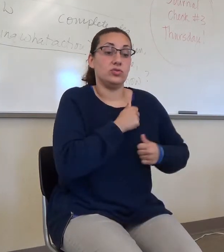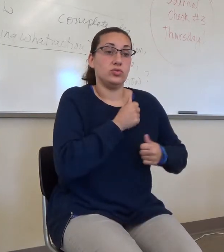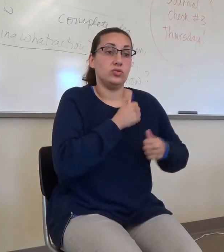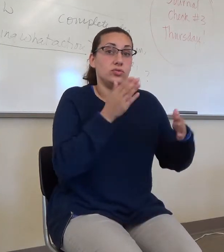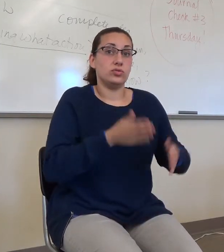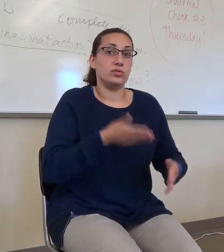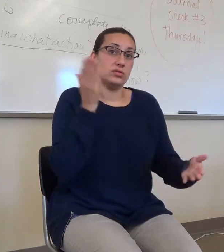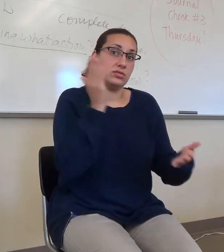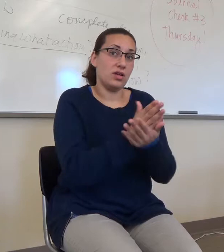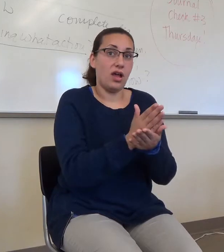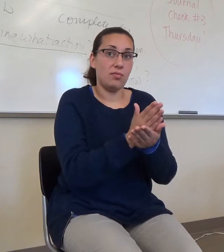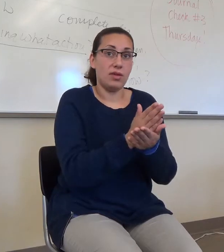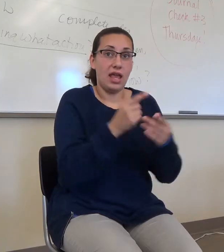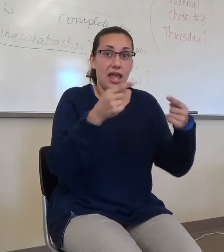prevent enemies